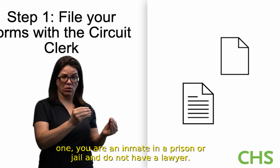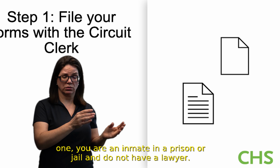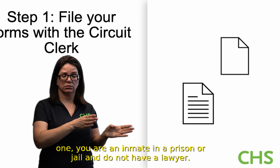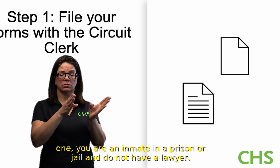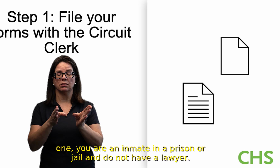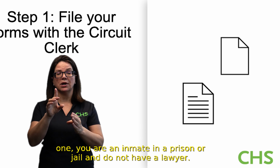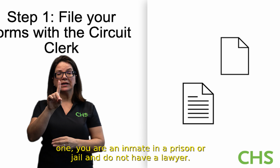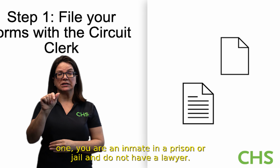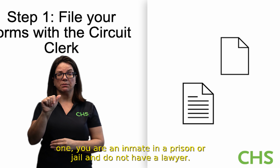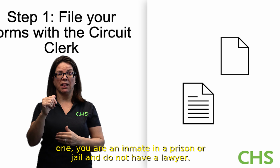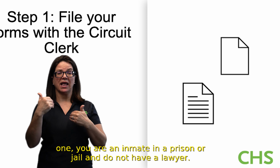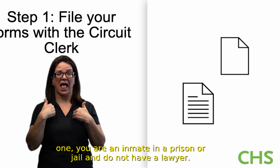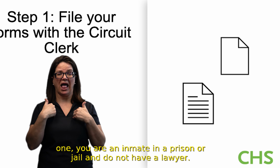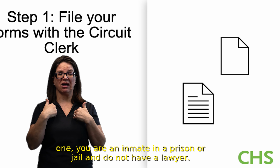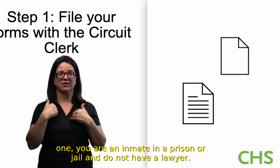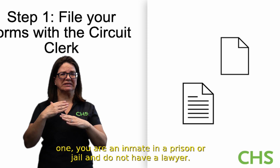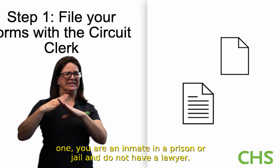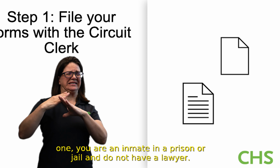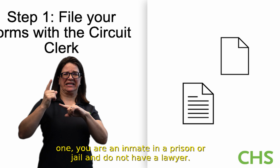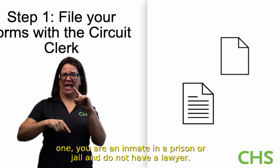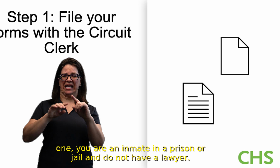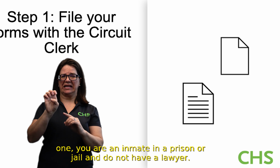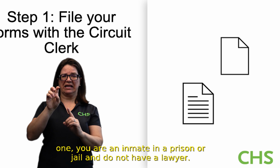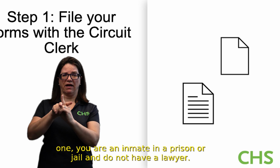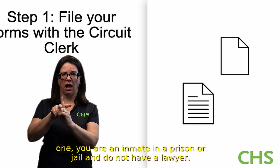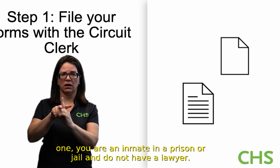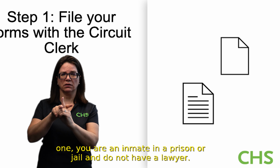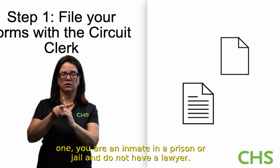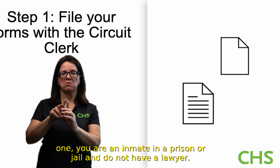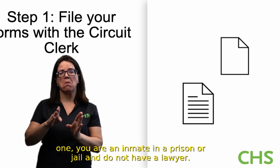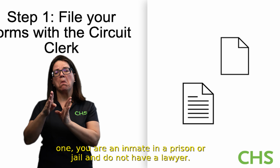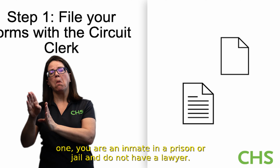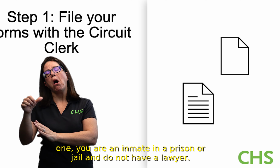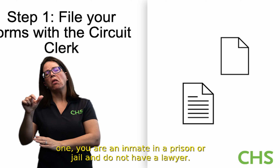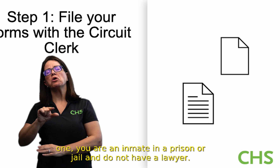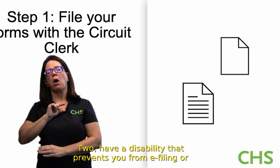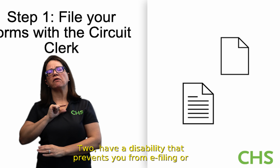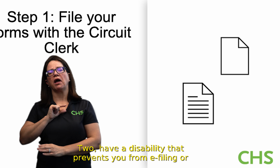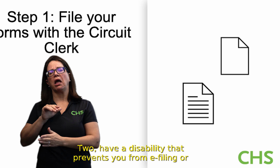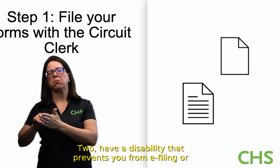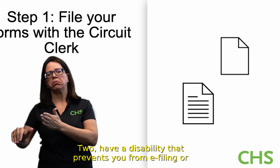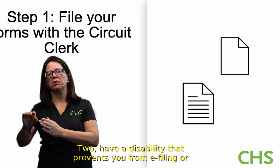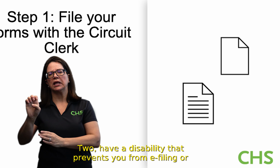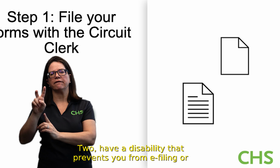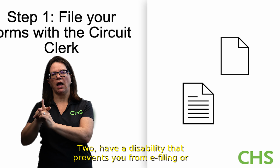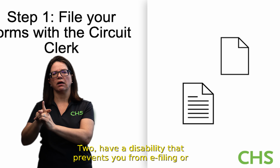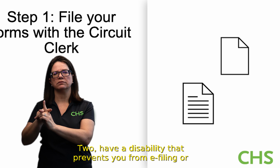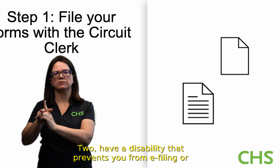1. You are an inmate in a prison or jail and do not have a lawyer, 2. Have a disability that prevents you